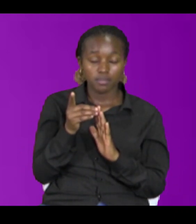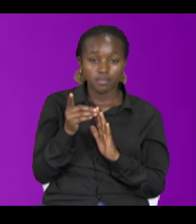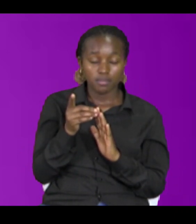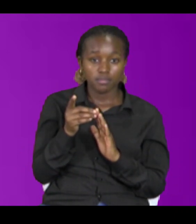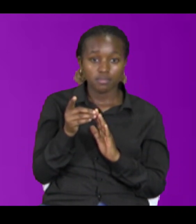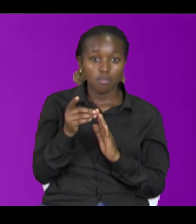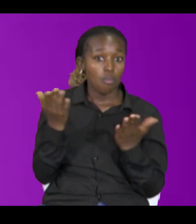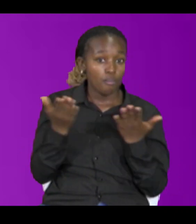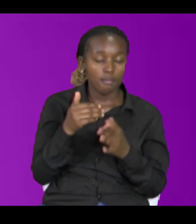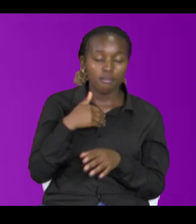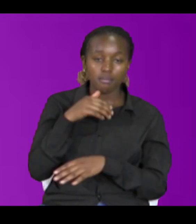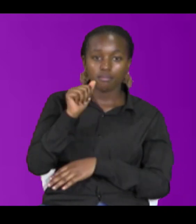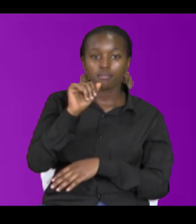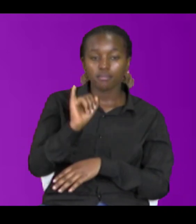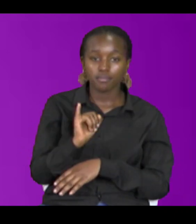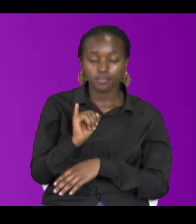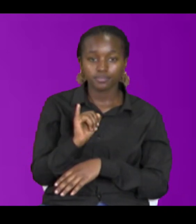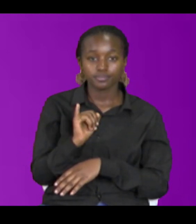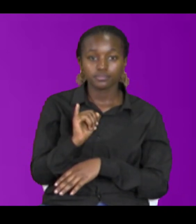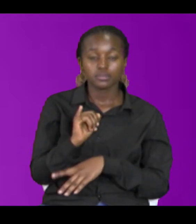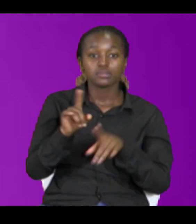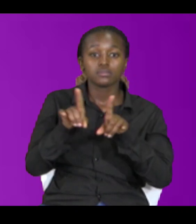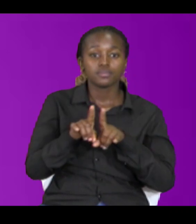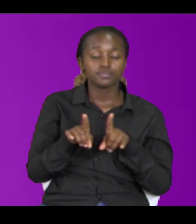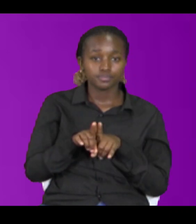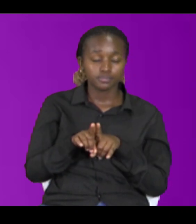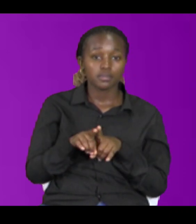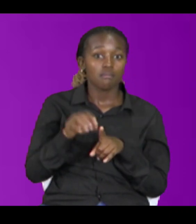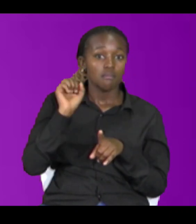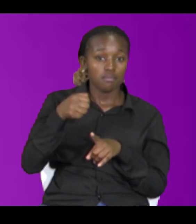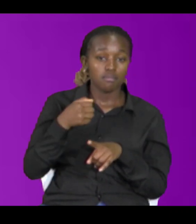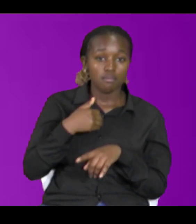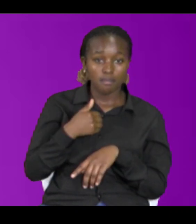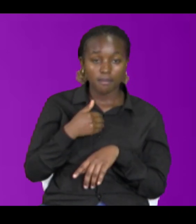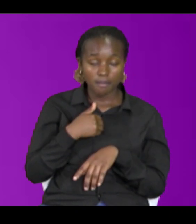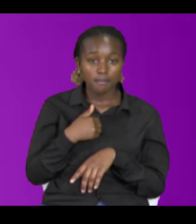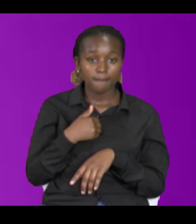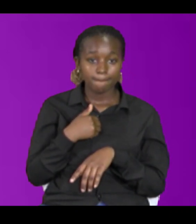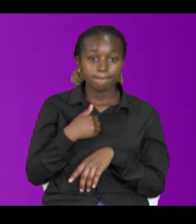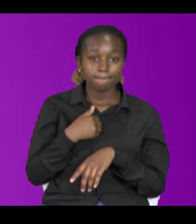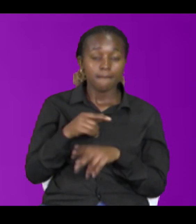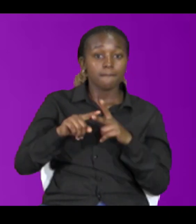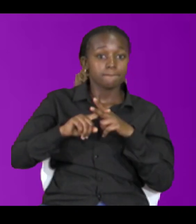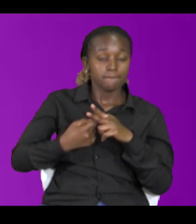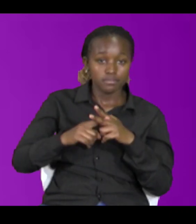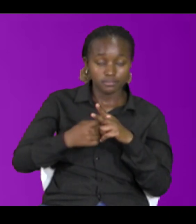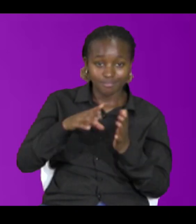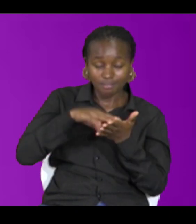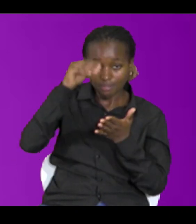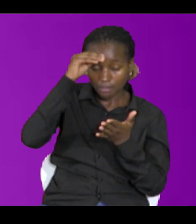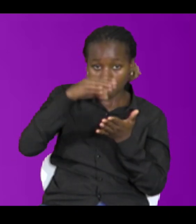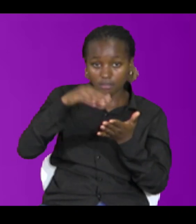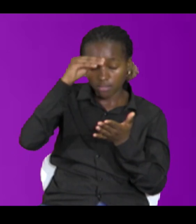artificial intelligence, that's AI, and machine learning. And of course, this will make